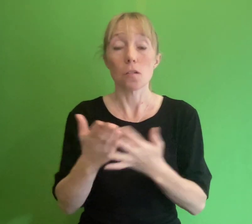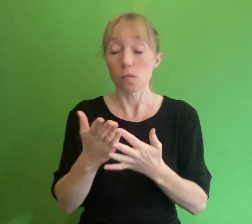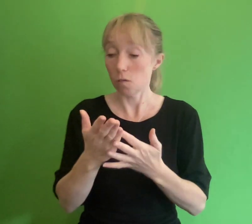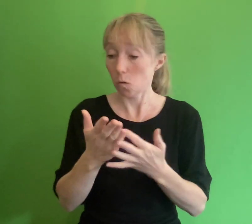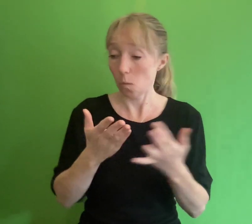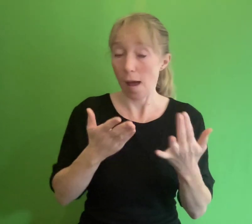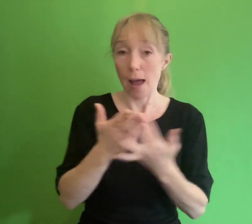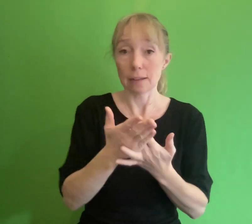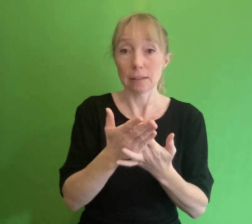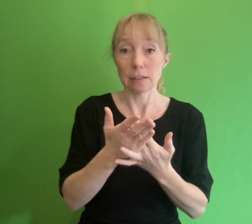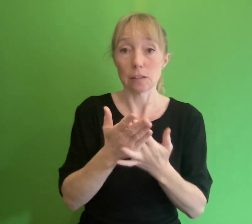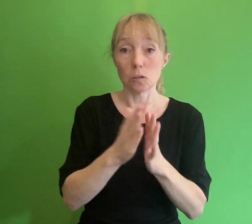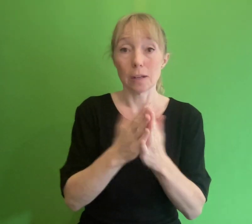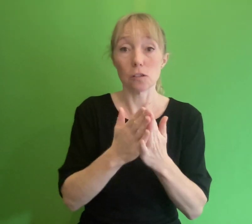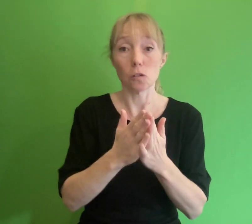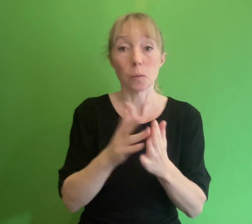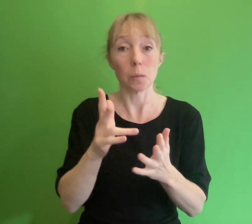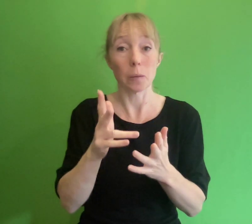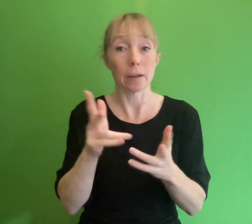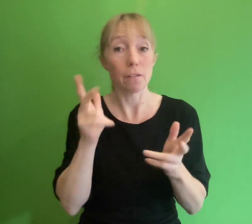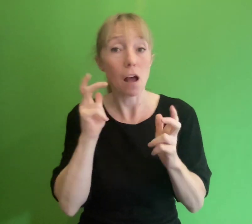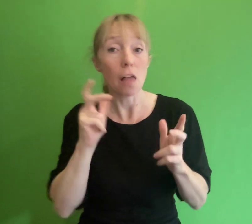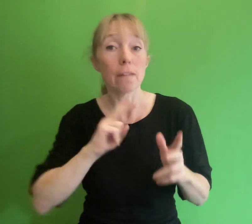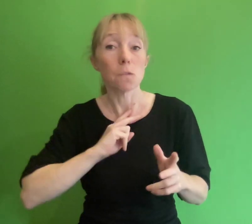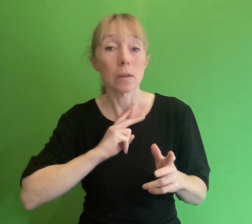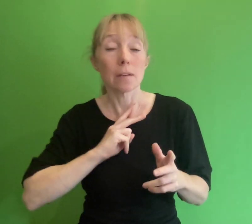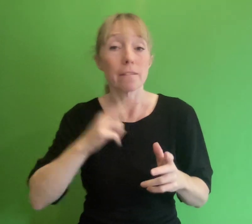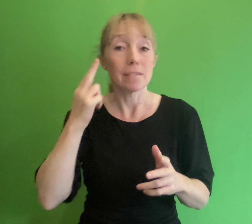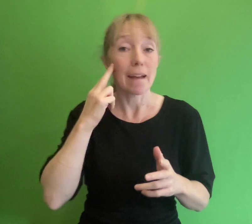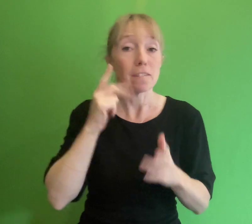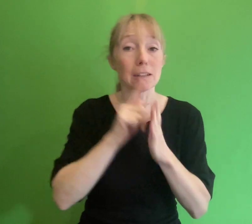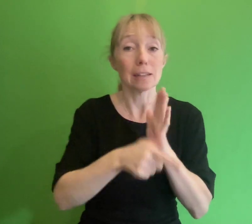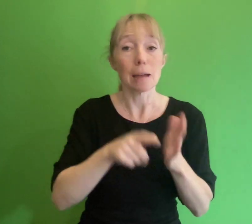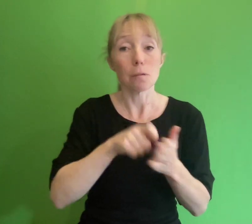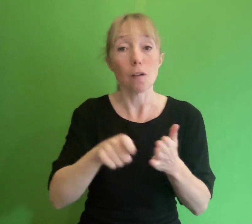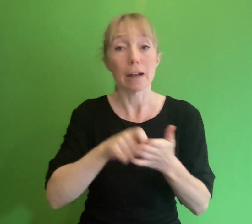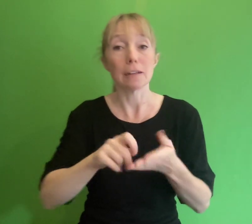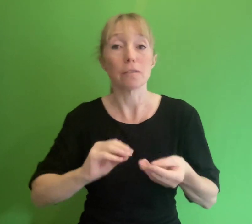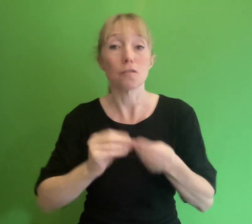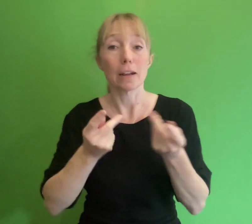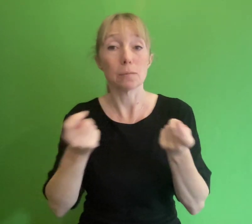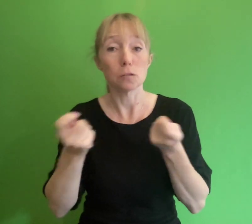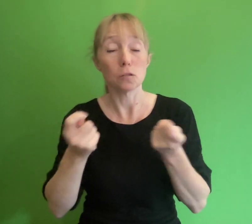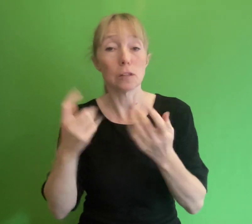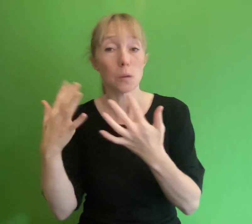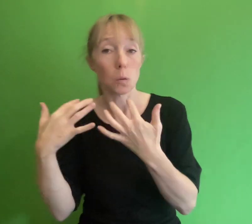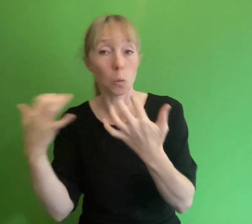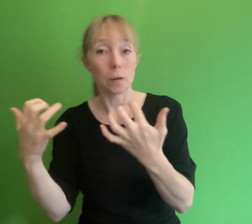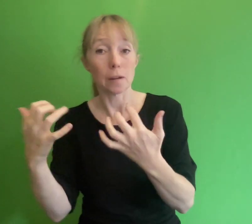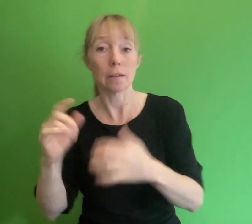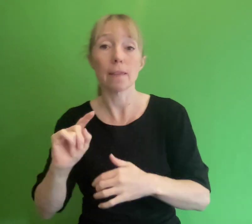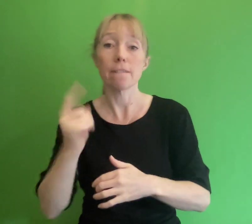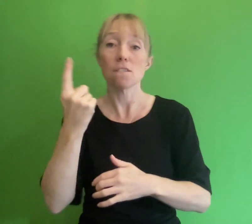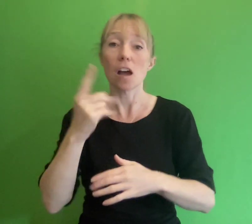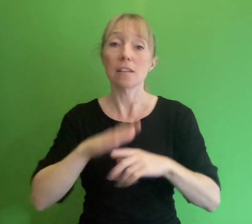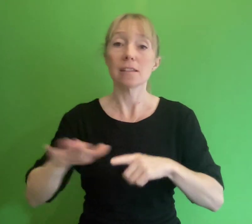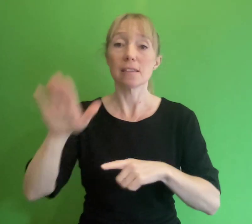heard the voices of deaf and disabled writers, creative producers and audiences in the first national picture of the barriers they